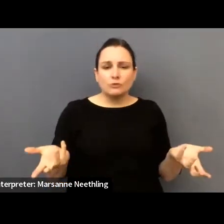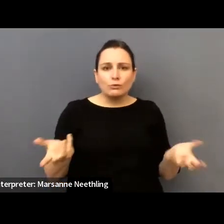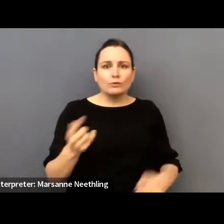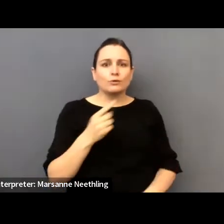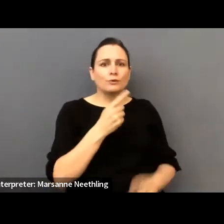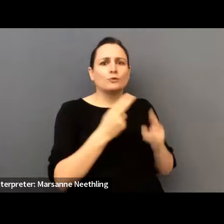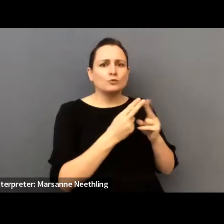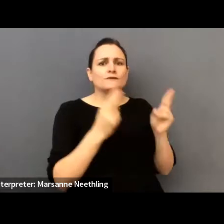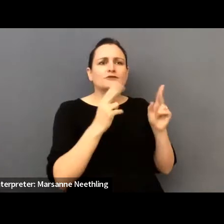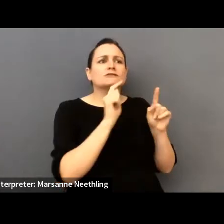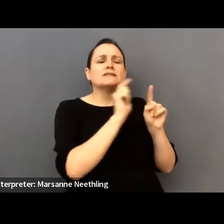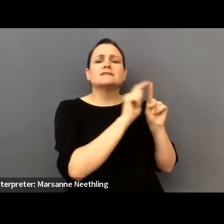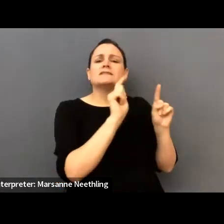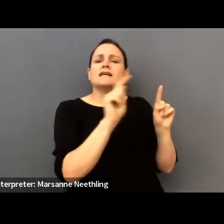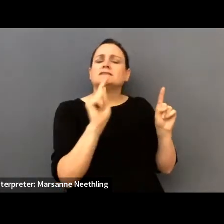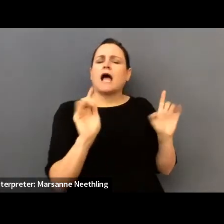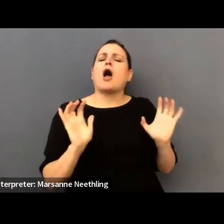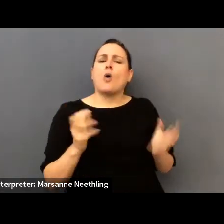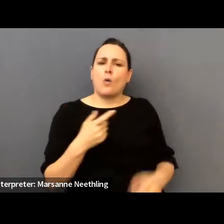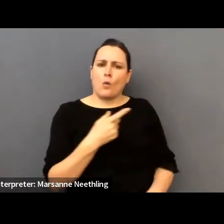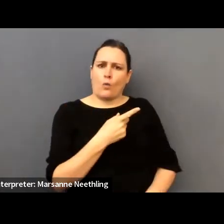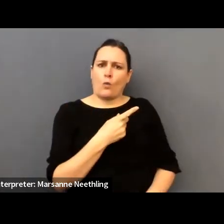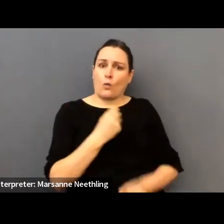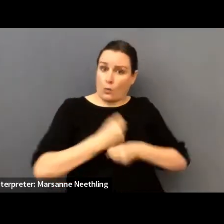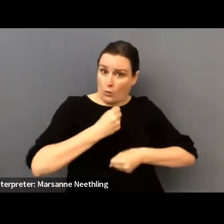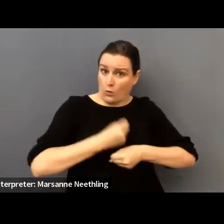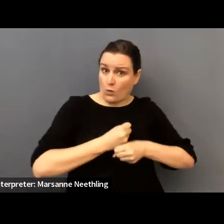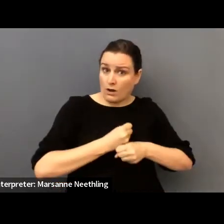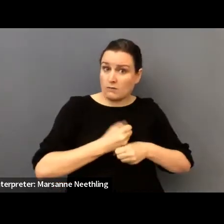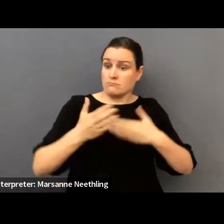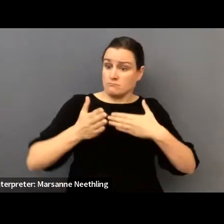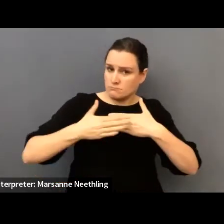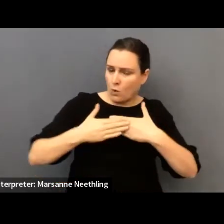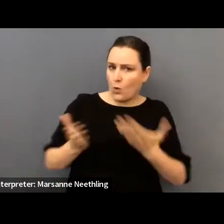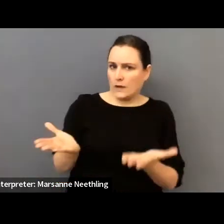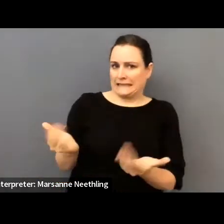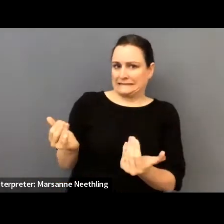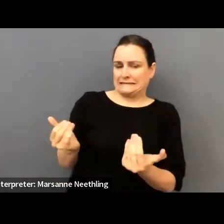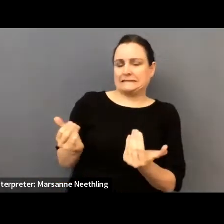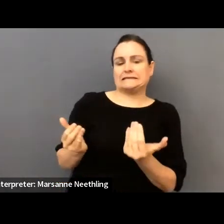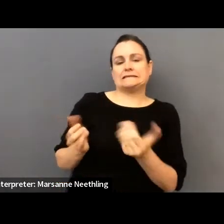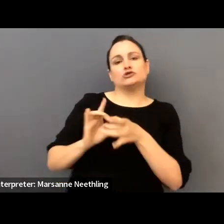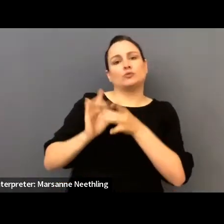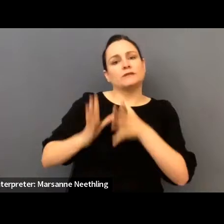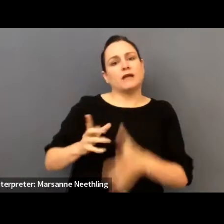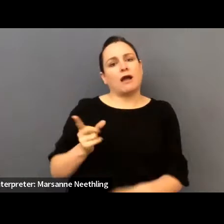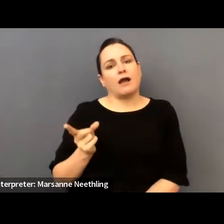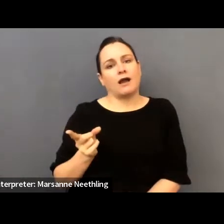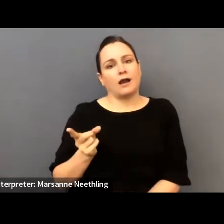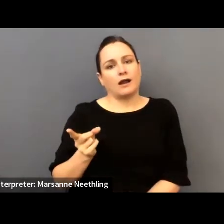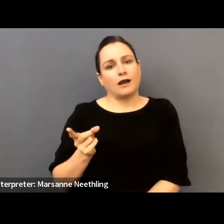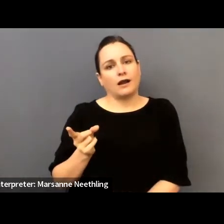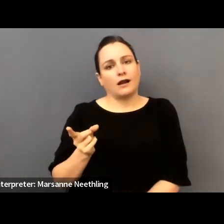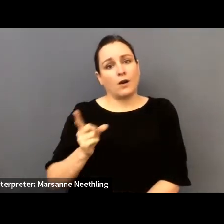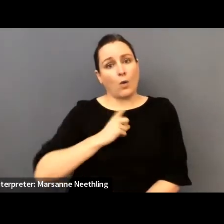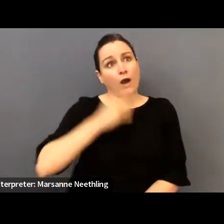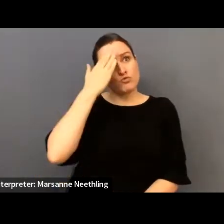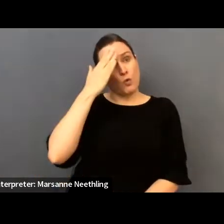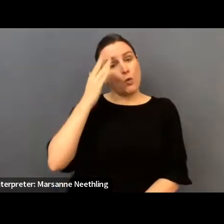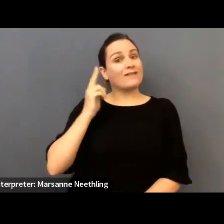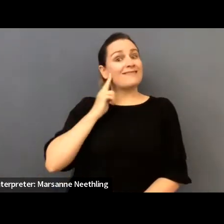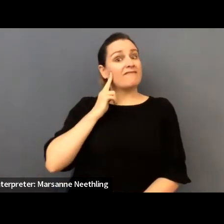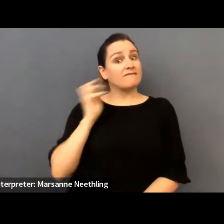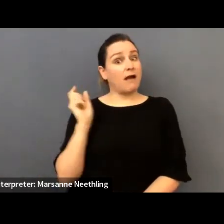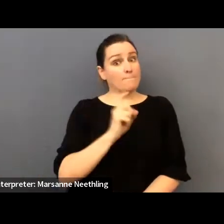help to get more sign language interpreters for the need of deaf learners coming to the universities